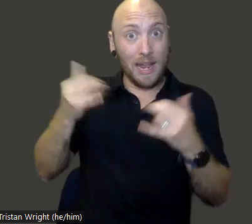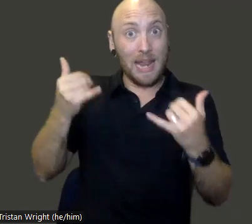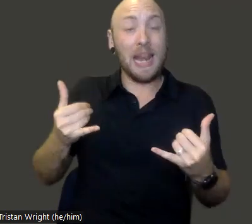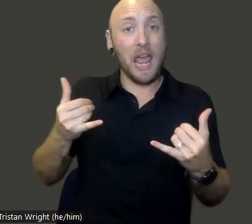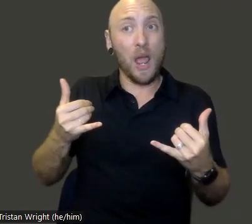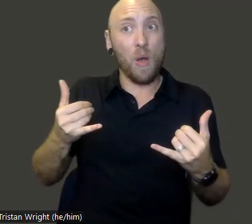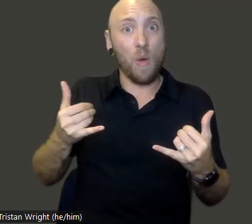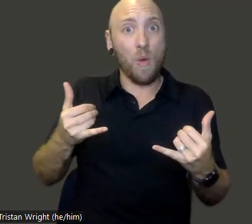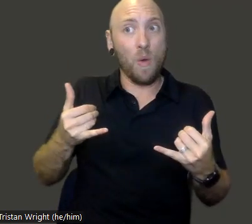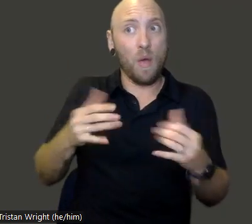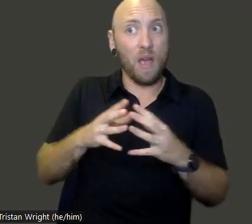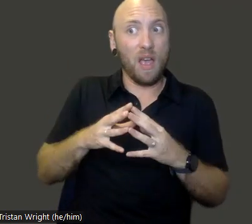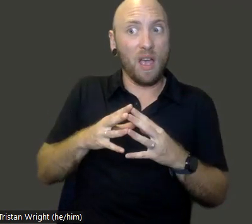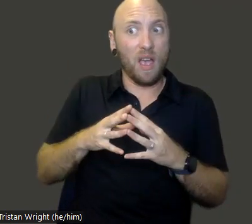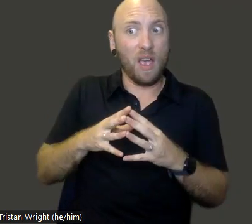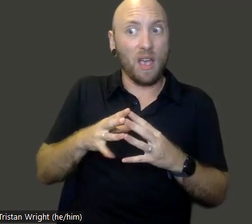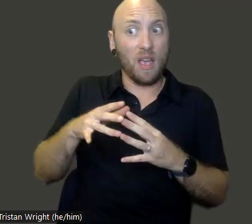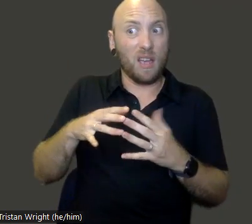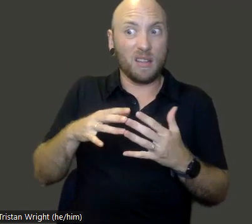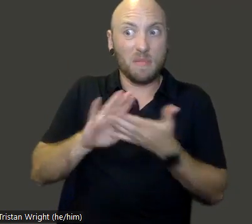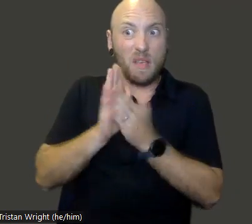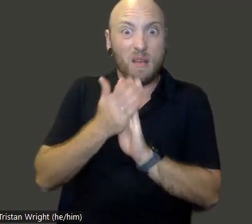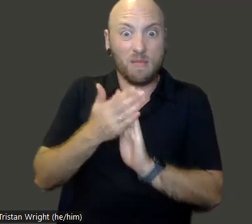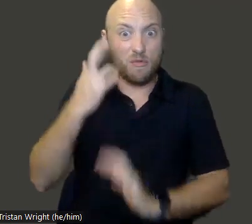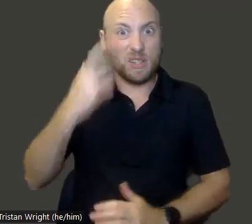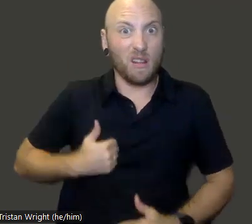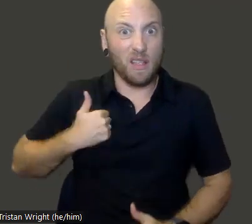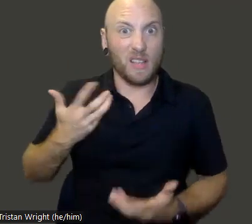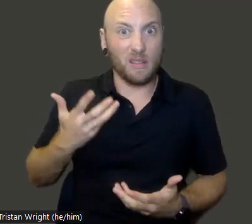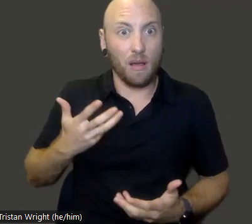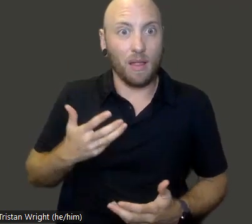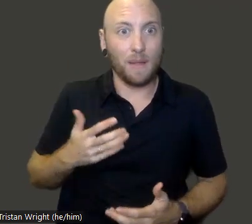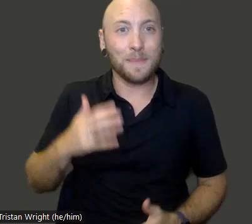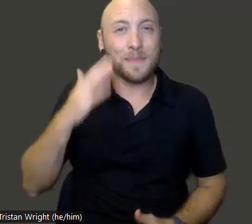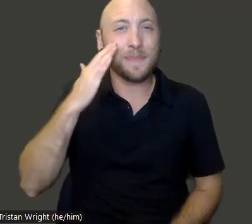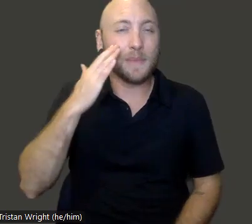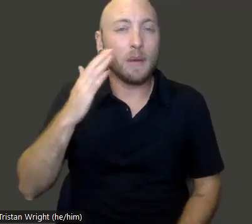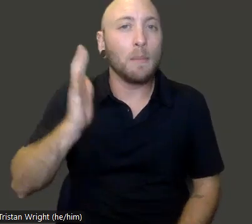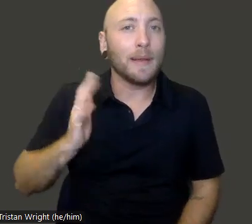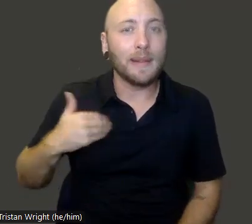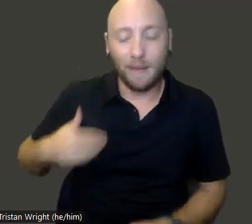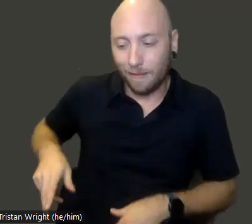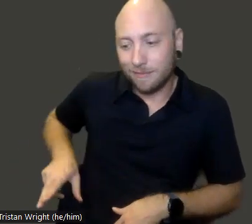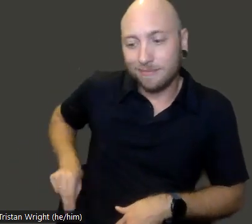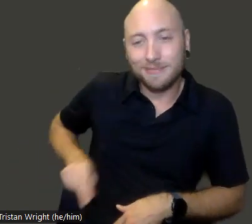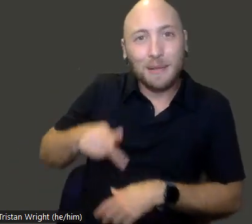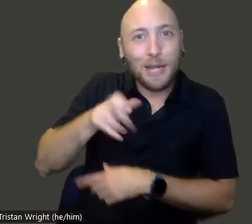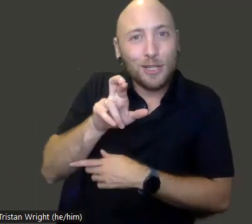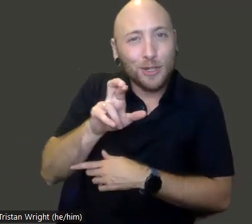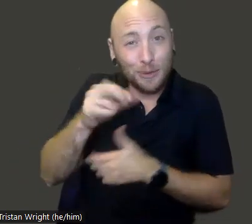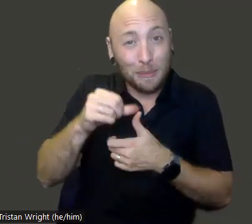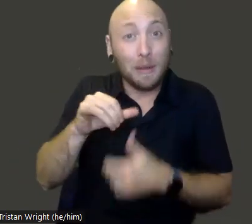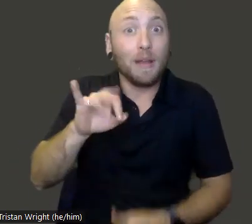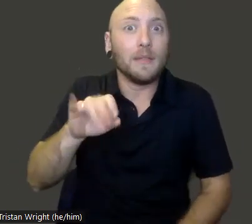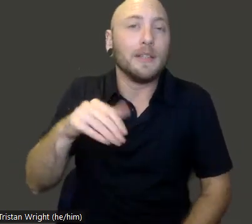I got a reason to live today, you know. And back then we had pagers. So for any of you that are really